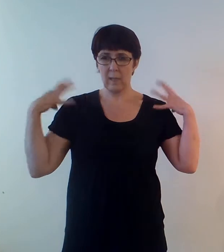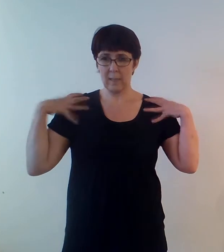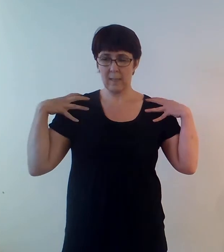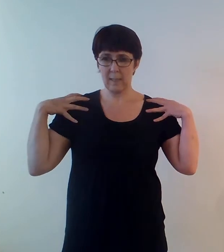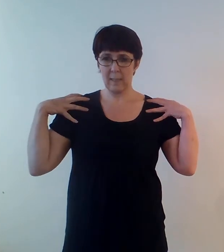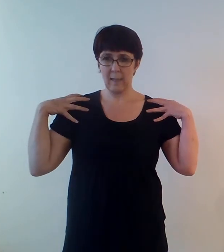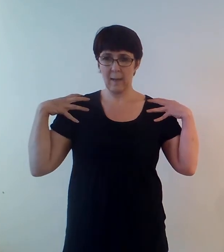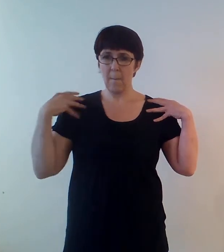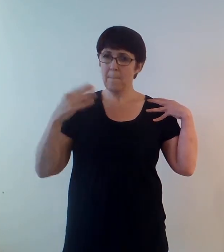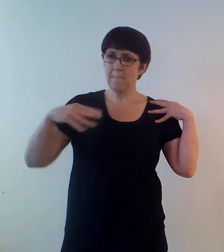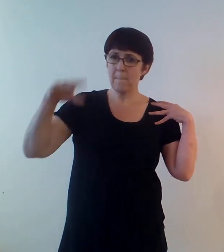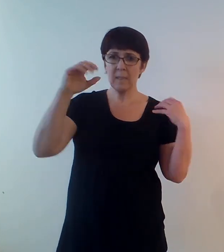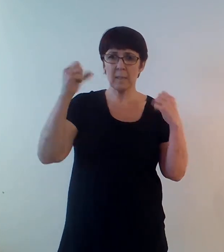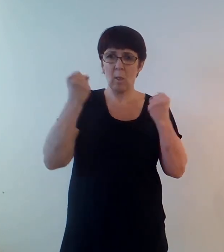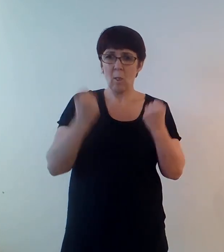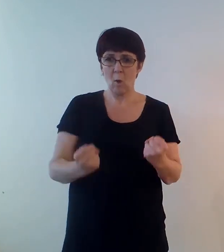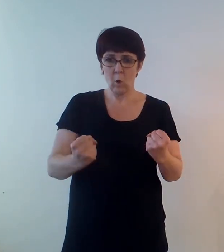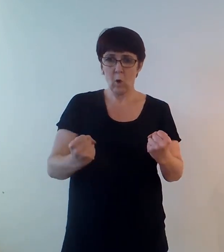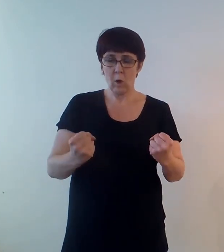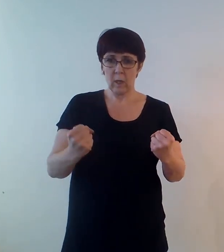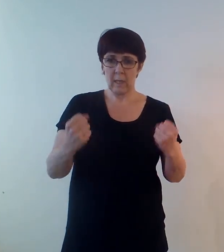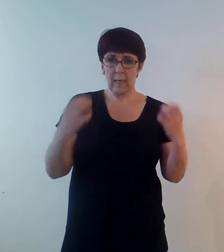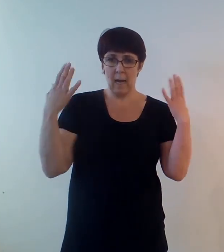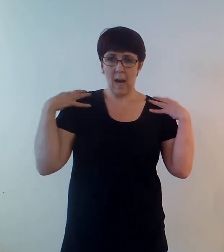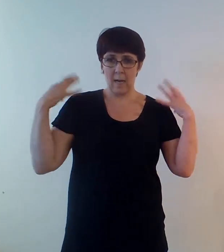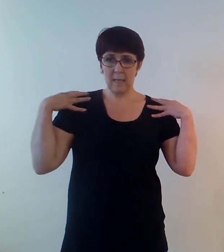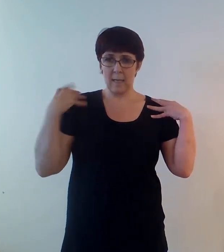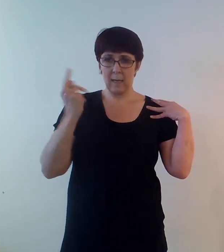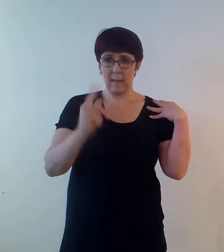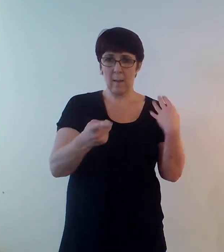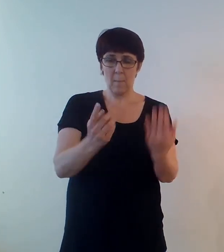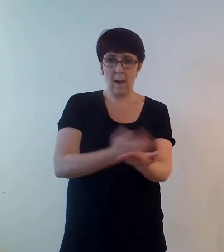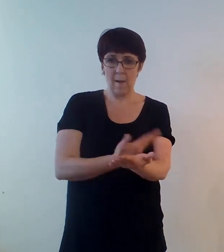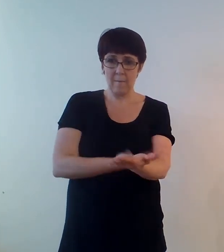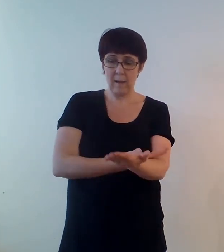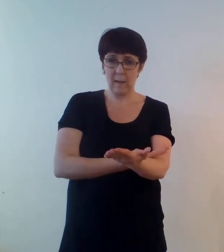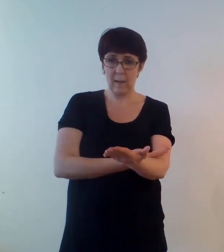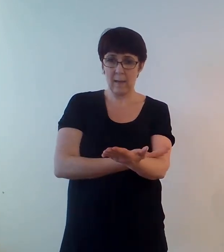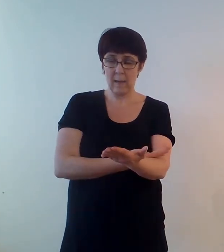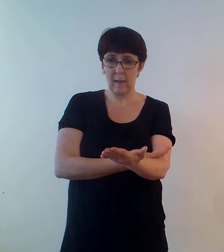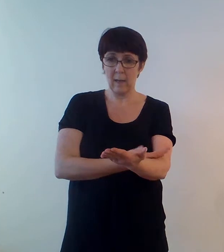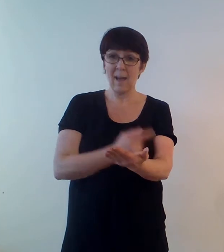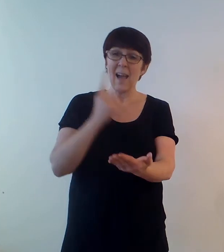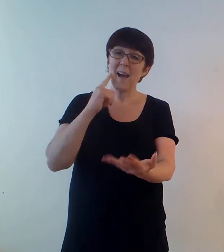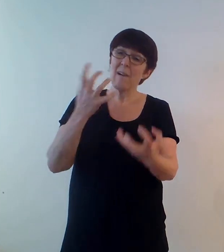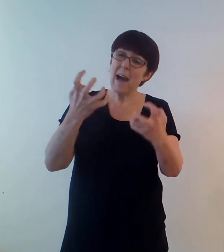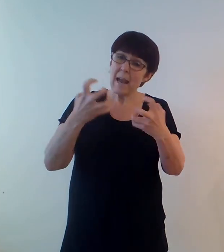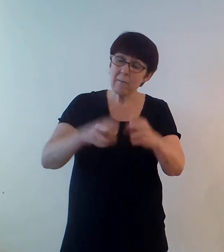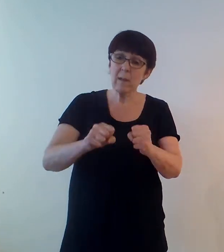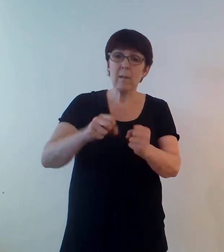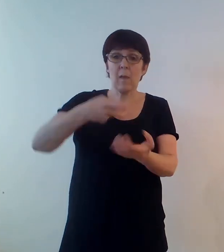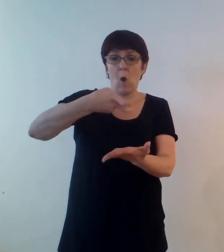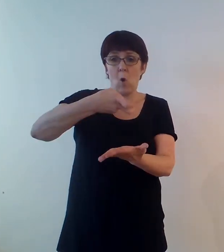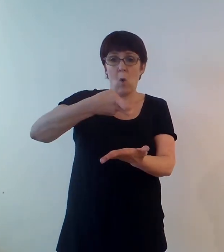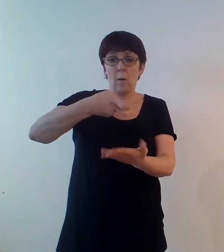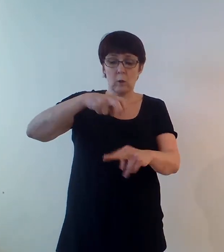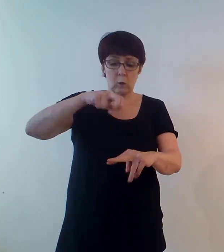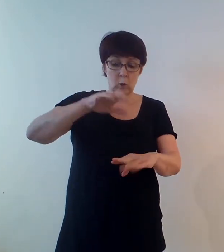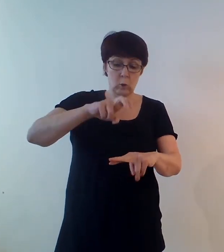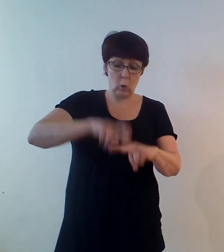Again, if that's too challenging, just stay in the tucked handstand, put your knees on the chair, put a lot of weight through your legs depending on what level you are at. So guys, let's